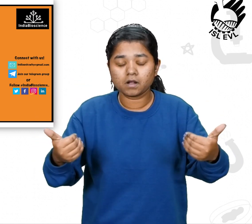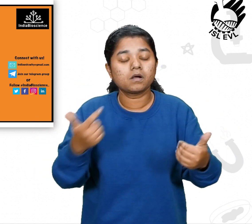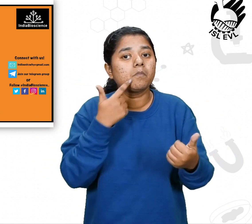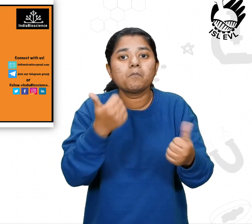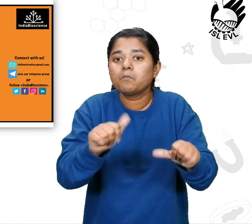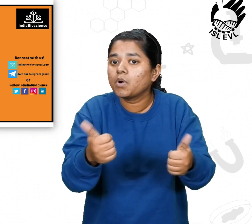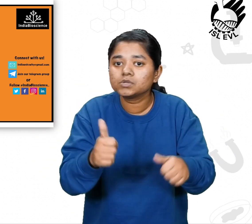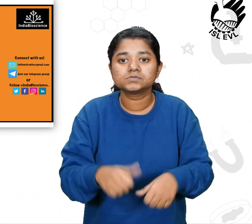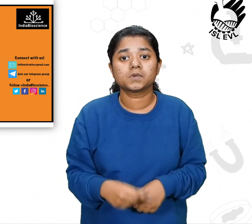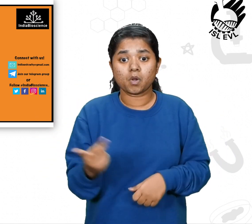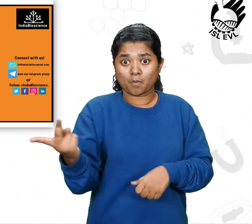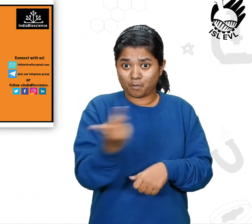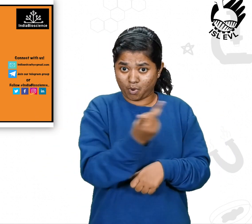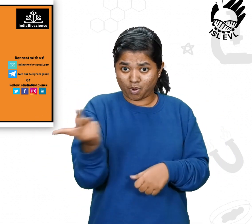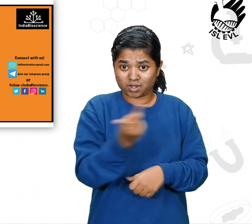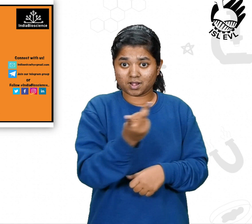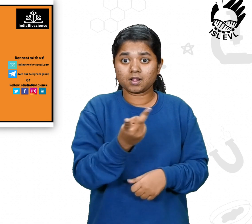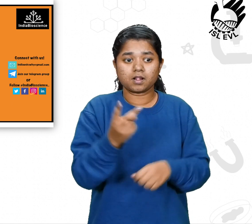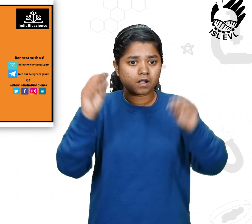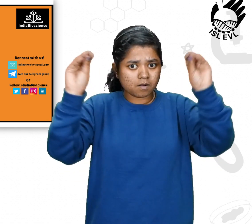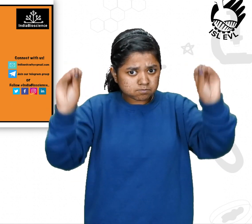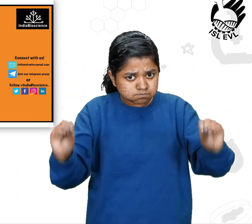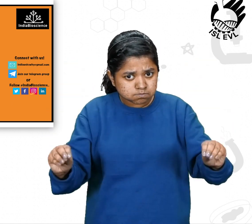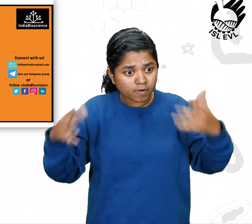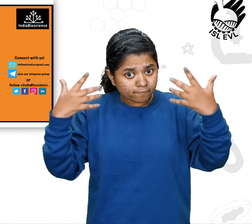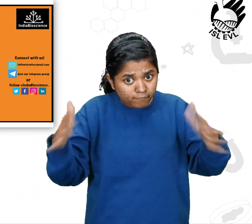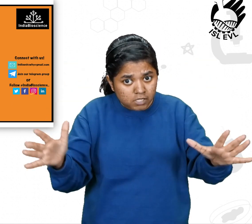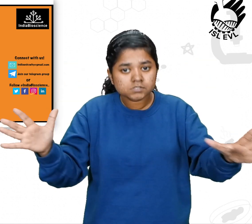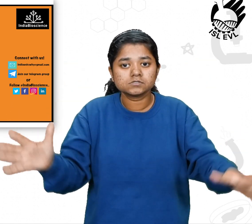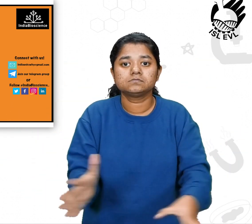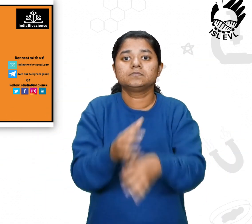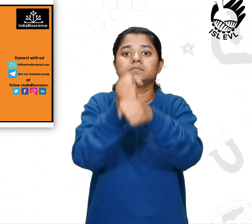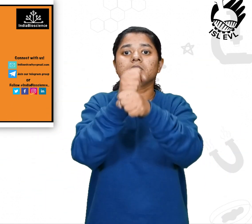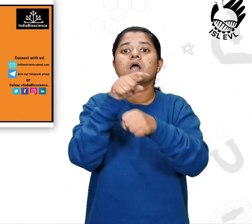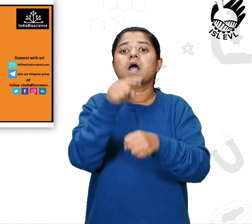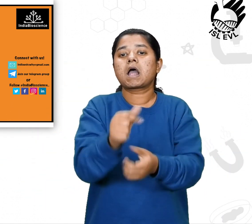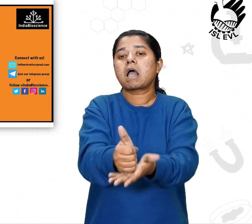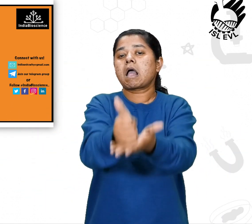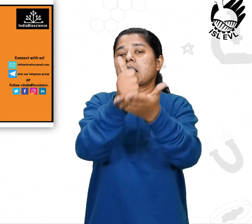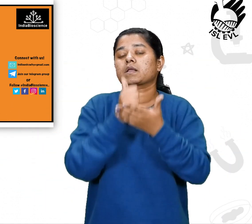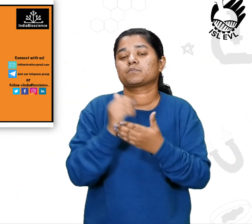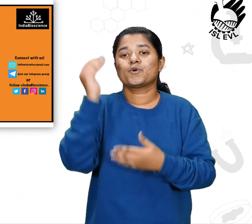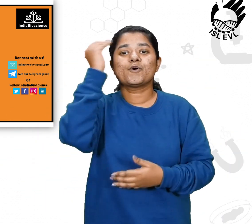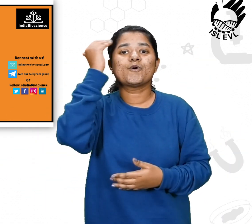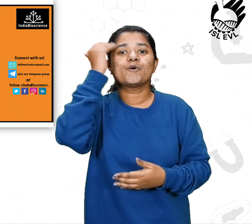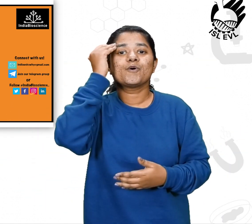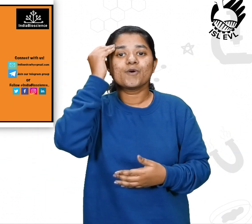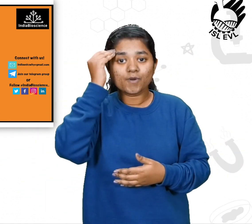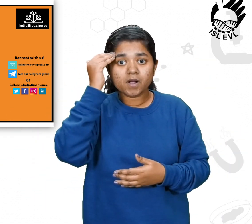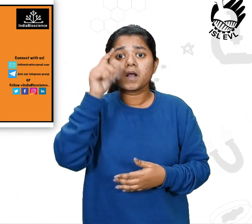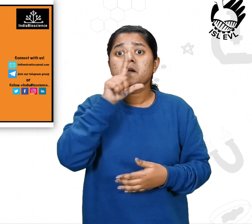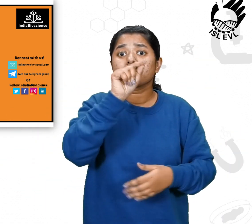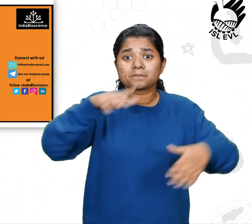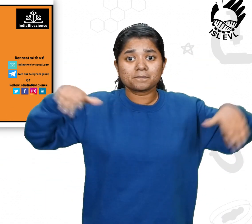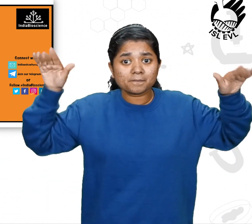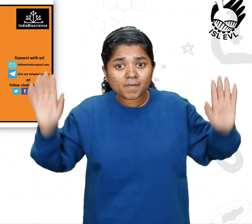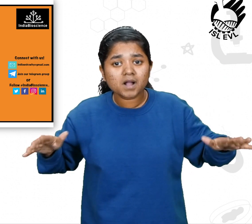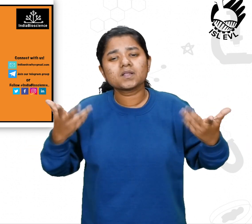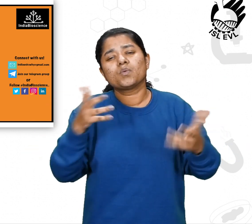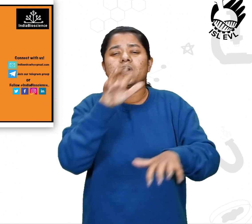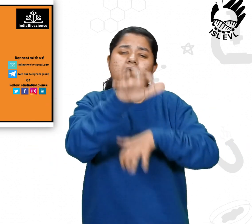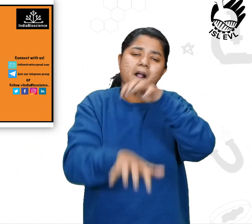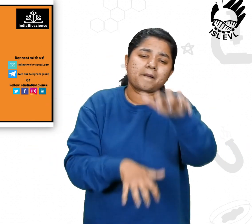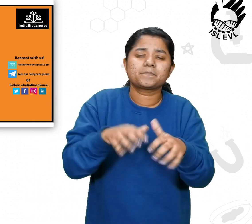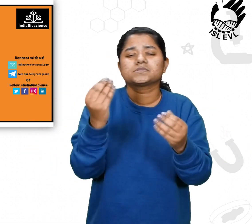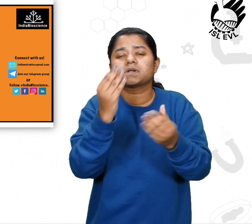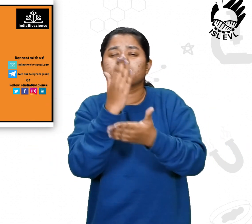of formalisms tell us why, in some cases, animals form groups, whereas in some other cases, animals will not form. So is